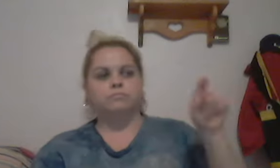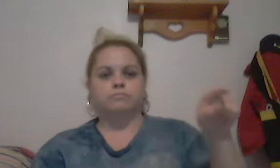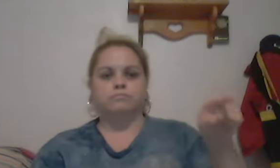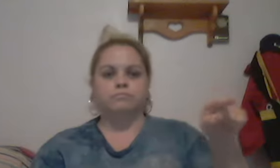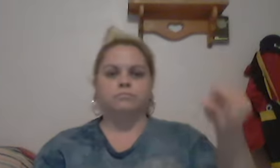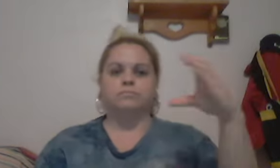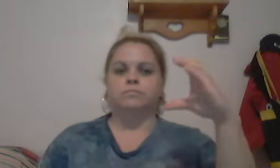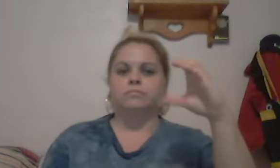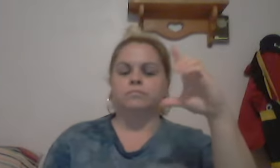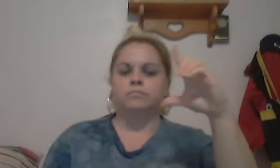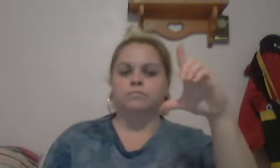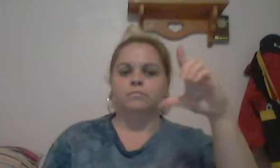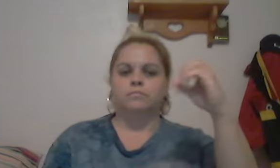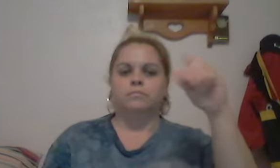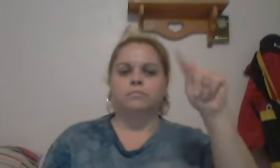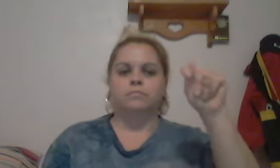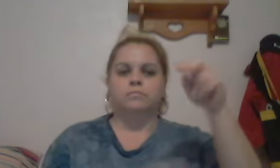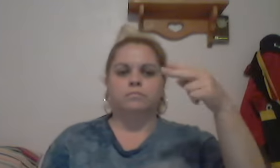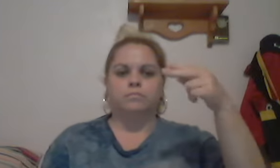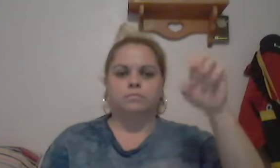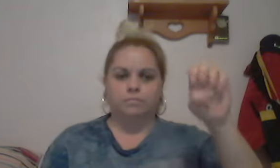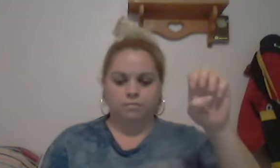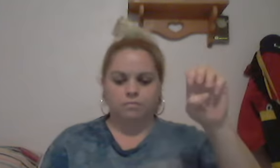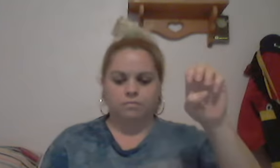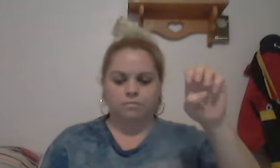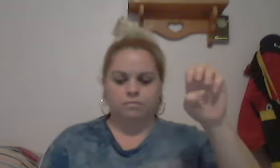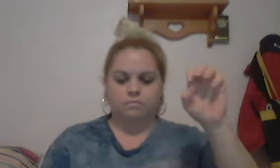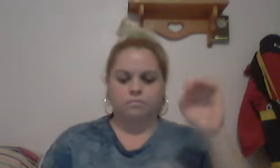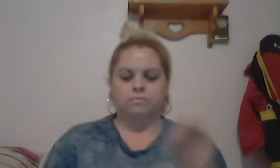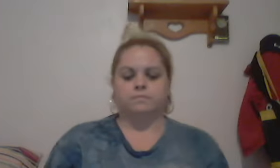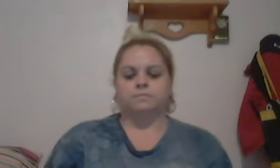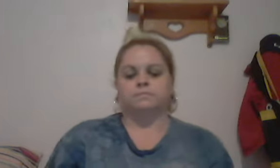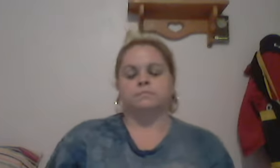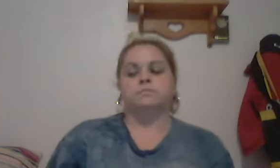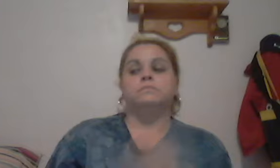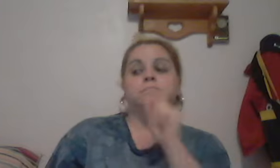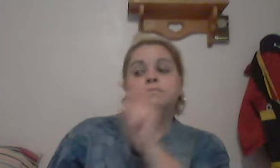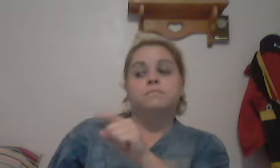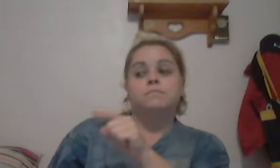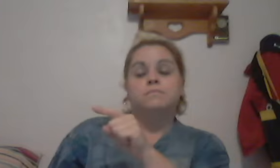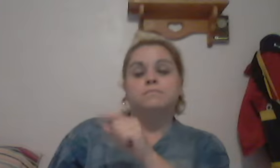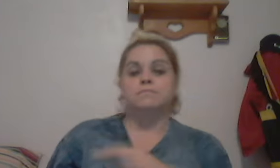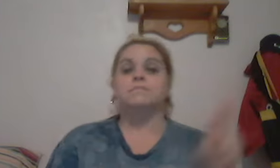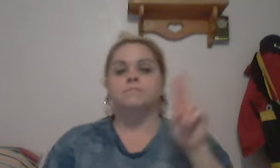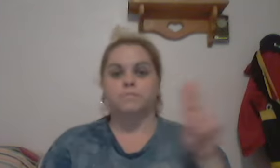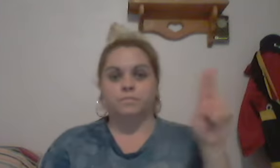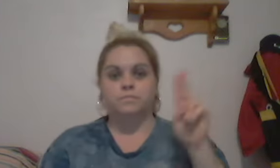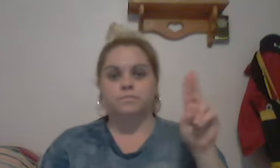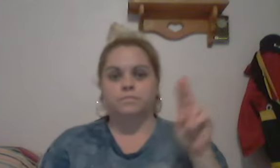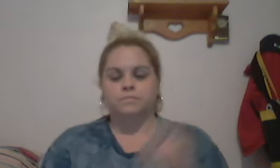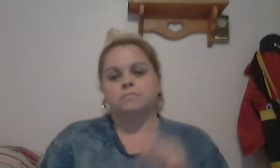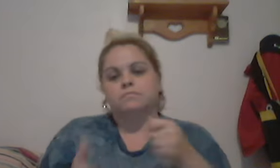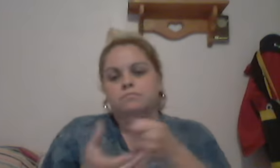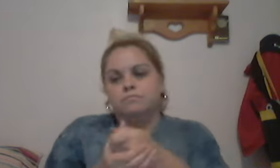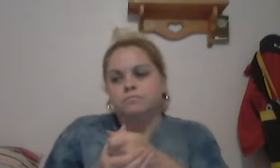hello, and how they signed off at the end of the conversation. When the original machines came out, they vibrated too much and were